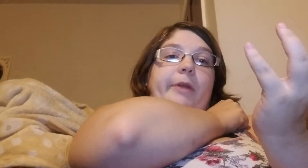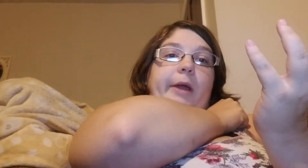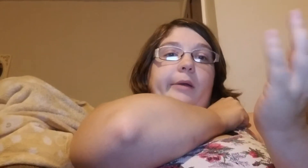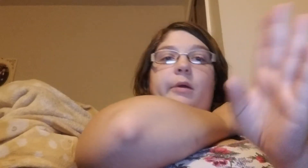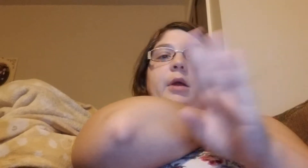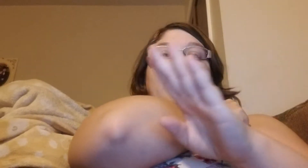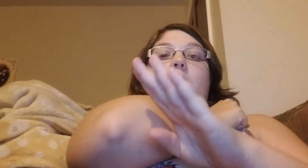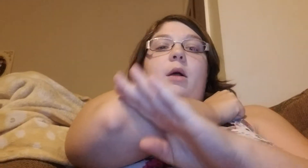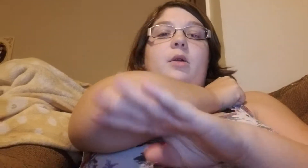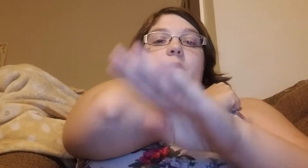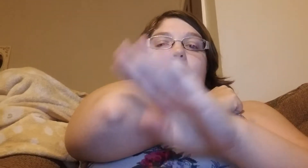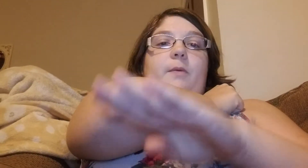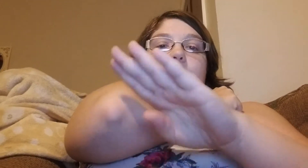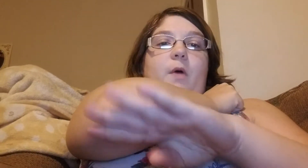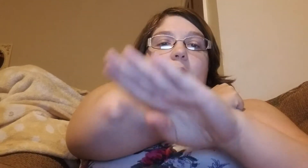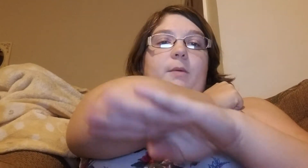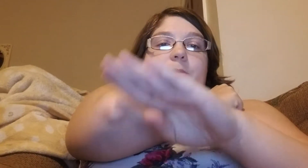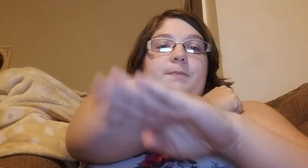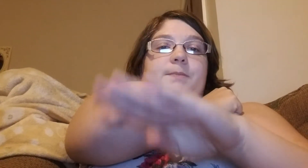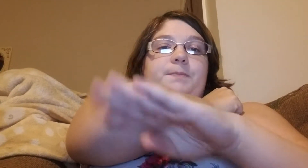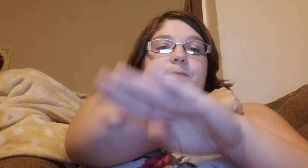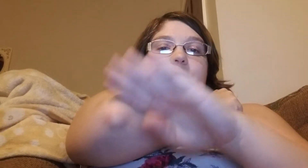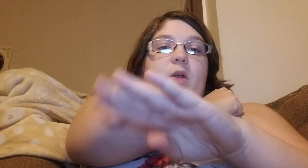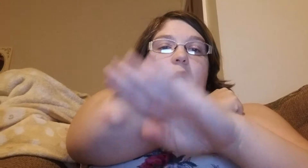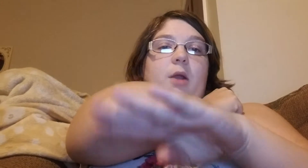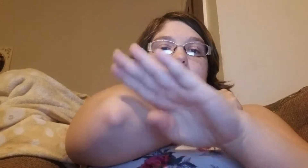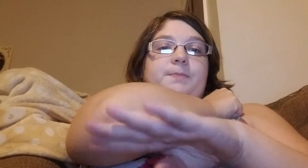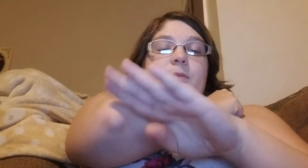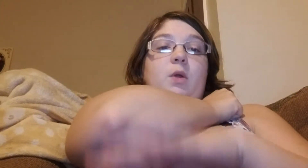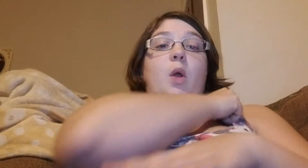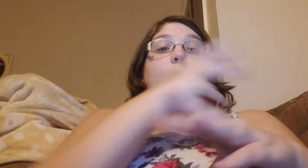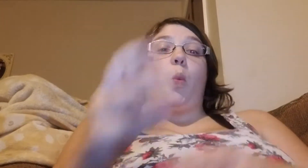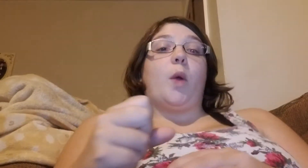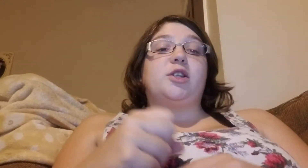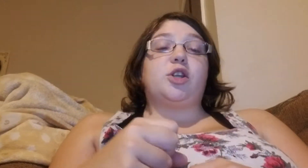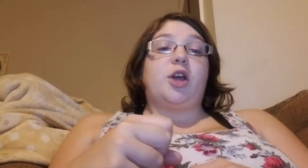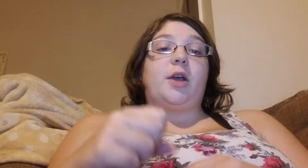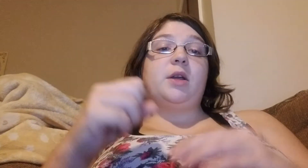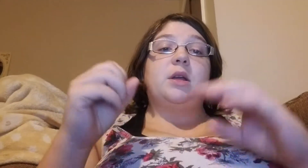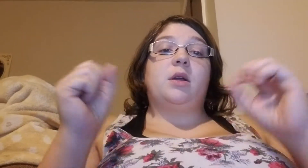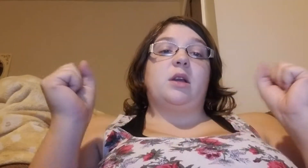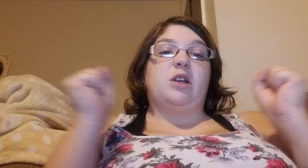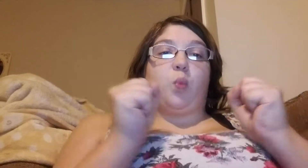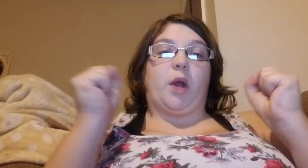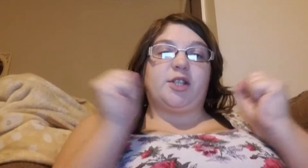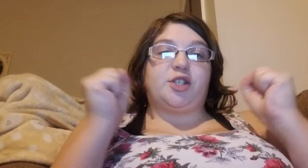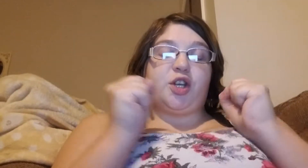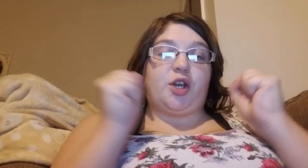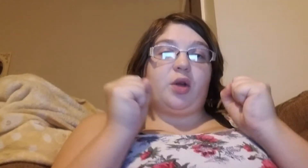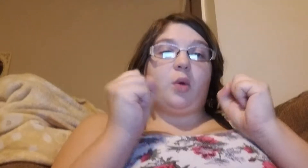thing. Fall. Autumn. Winter. Is winter